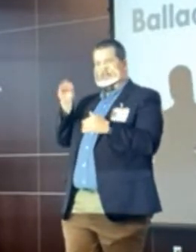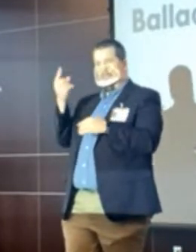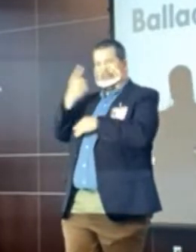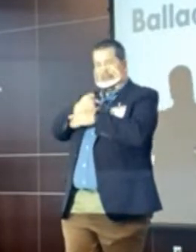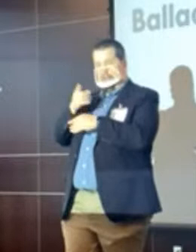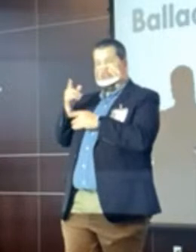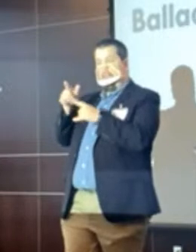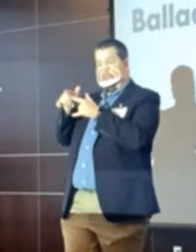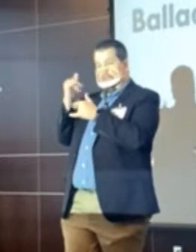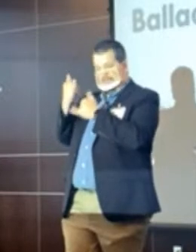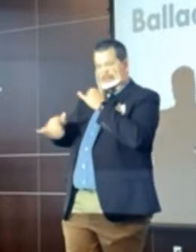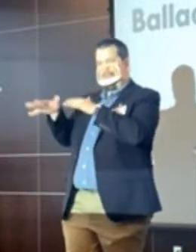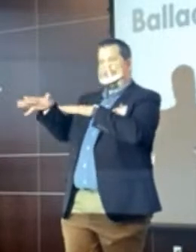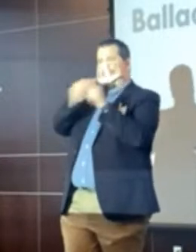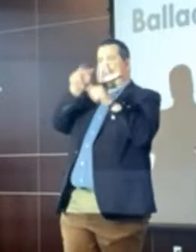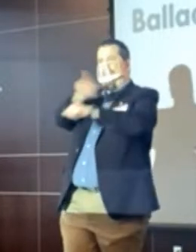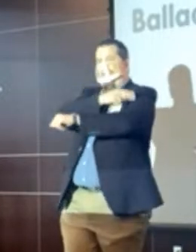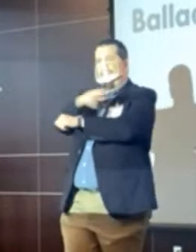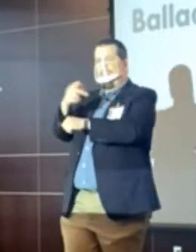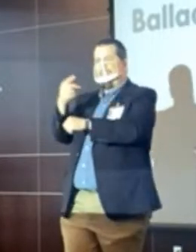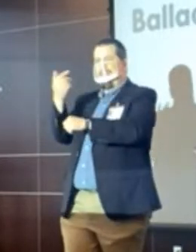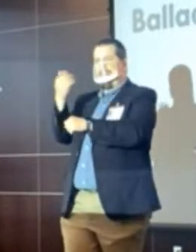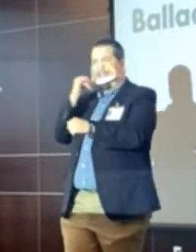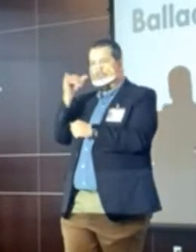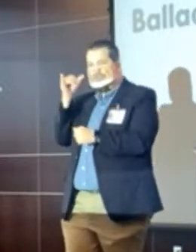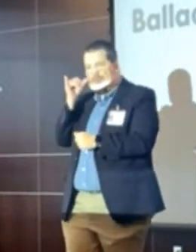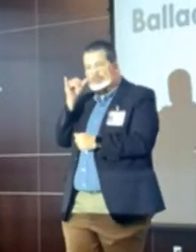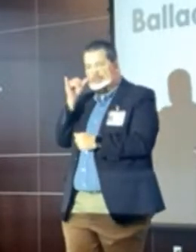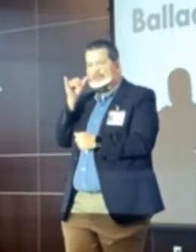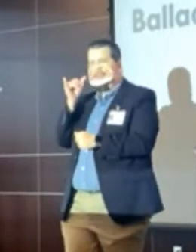leave the hospital this week, yesterday.